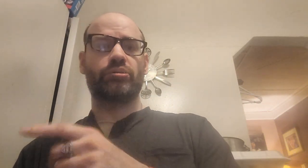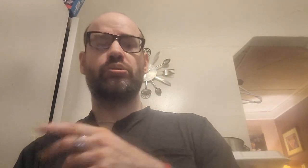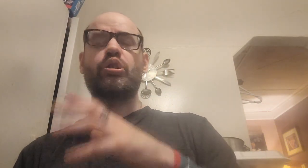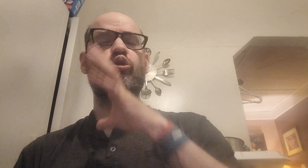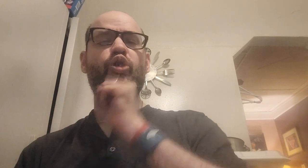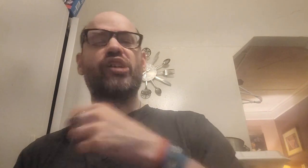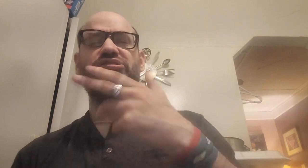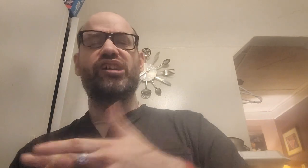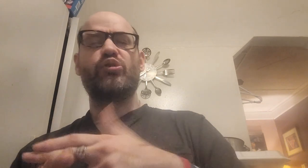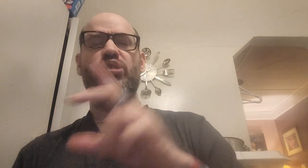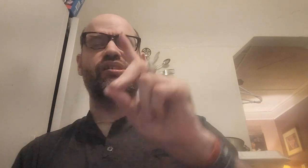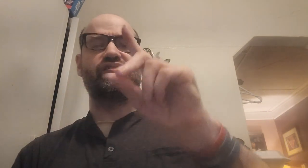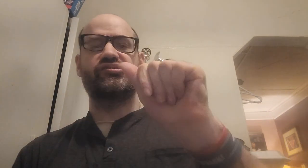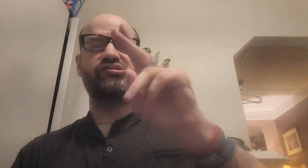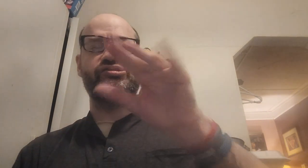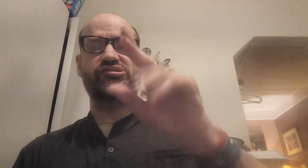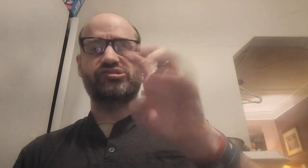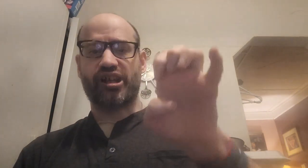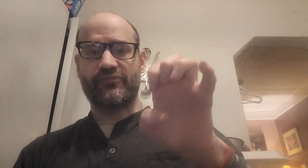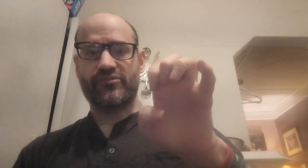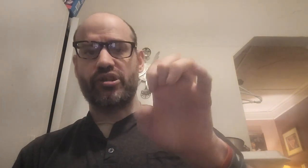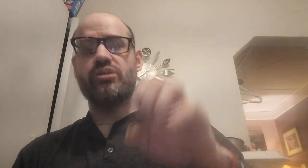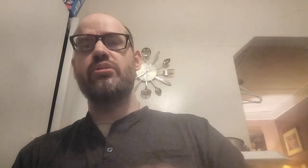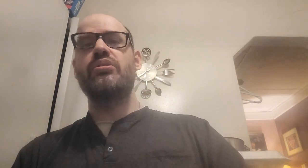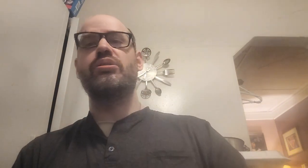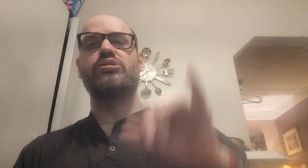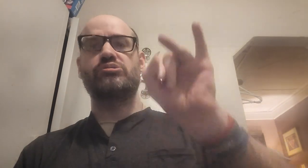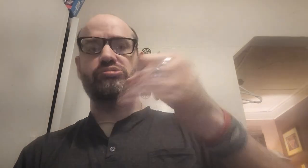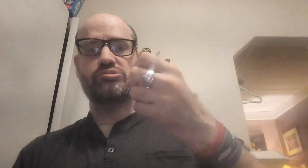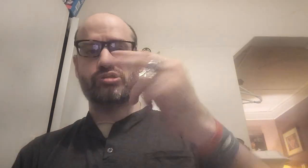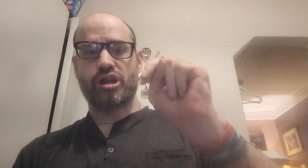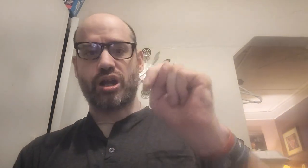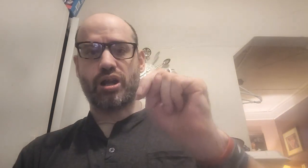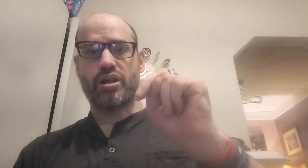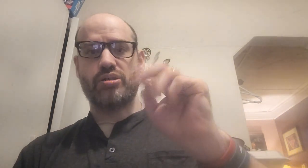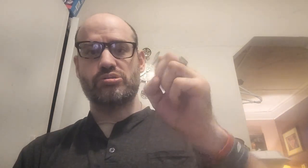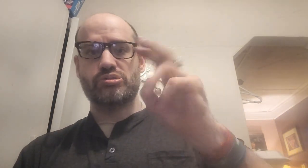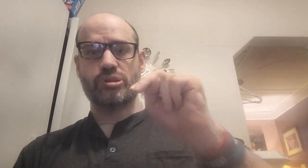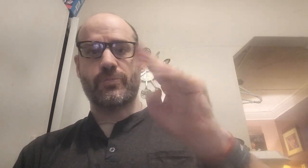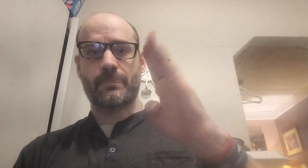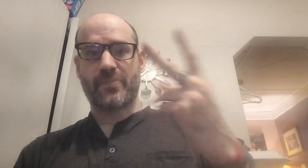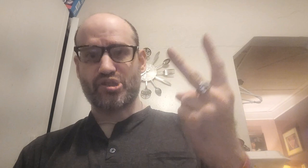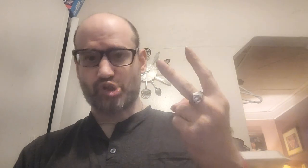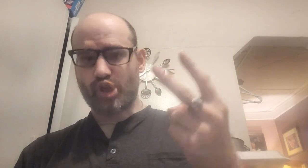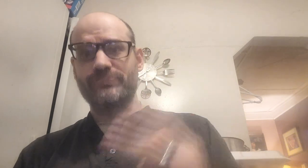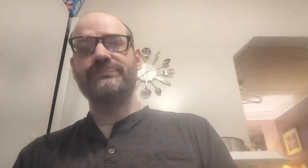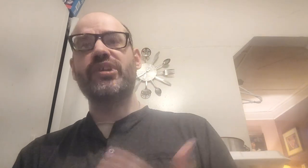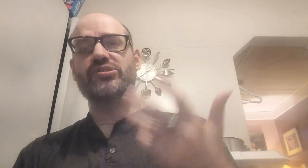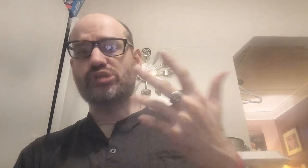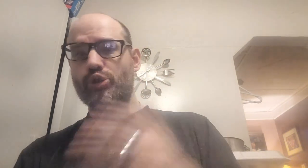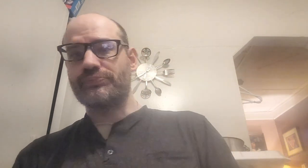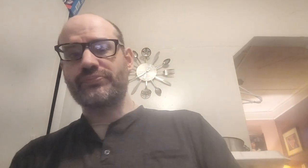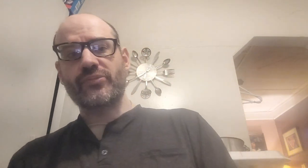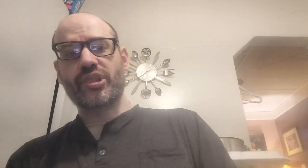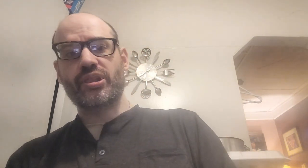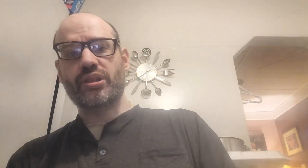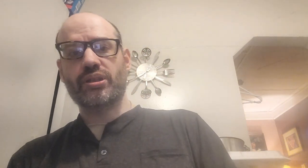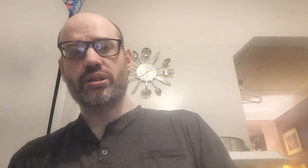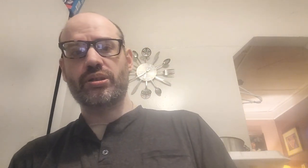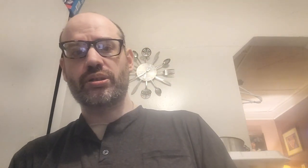My good friend's Toka Oroku. Original name, Dave Johnsby too.